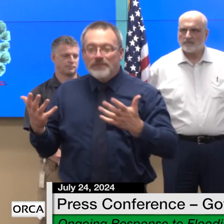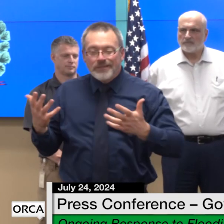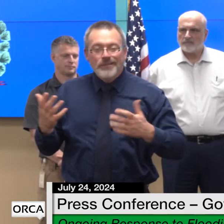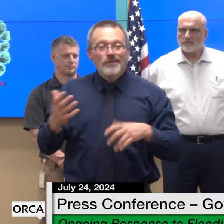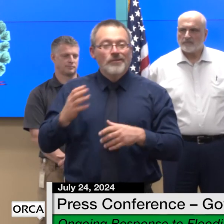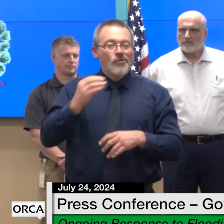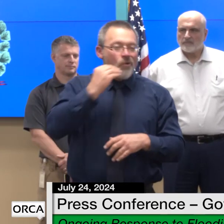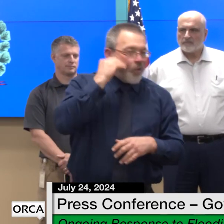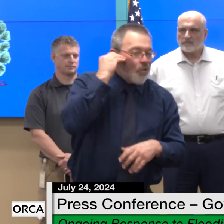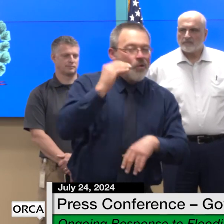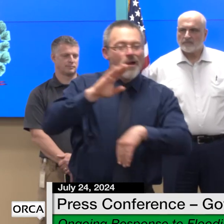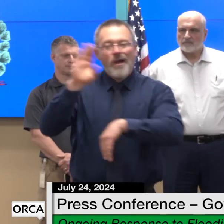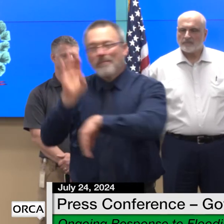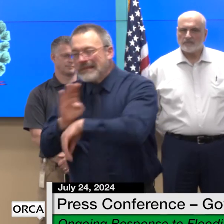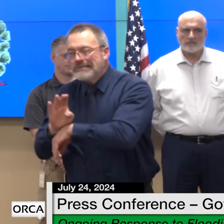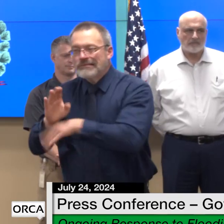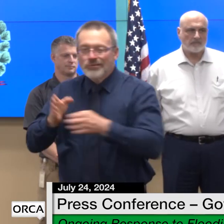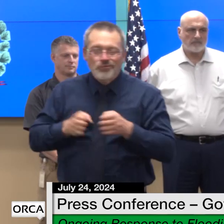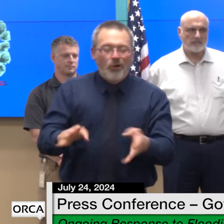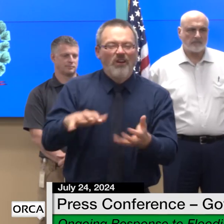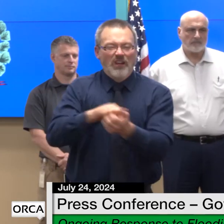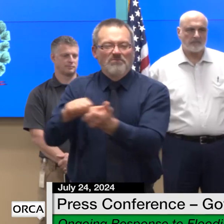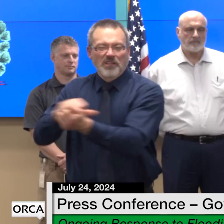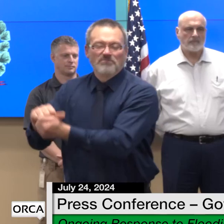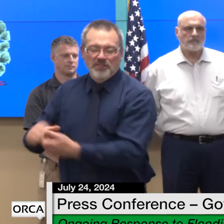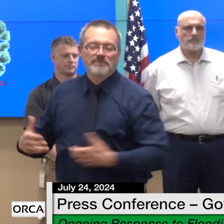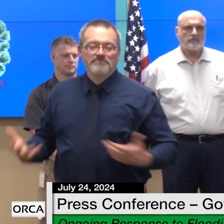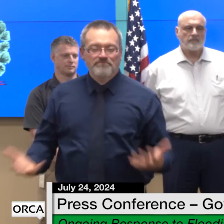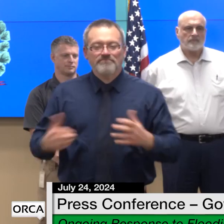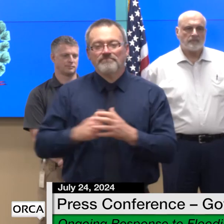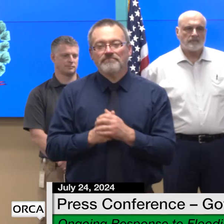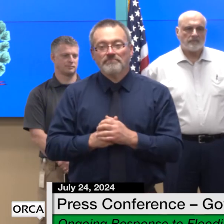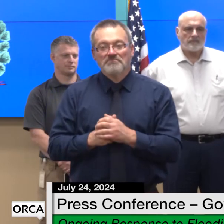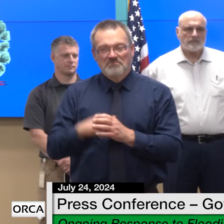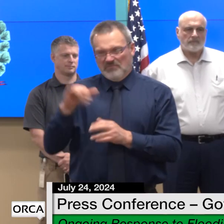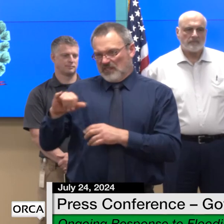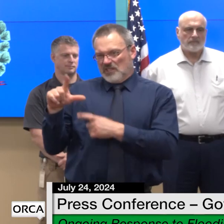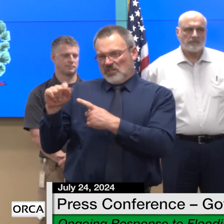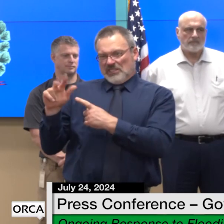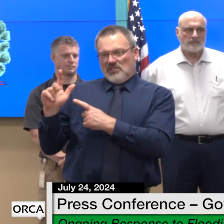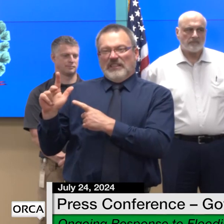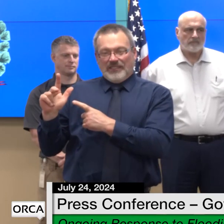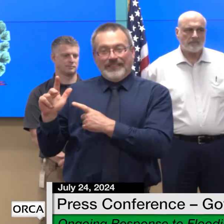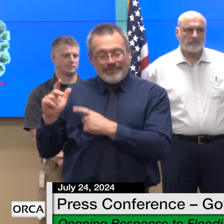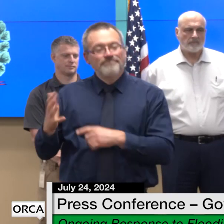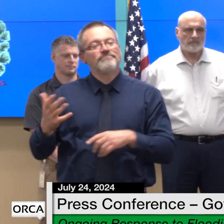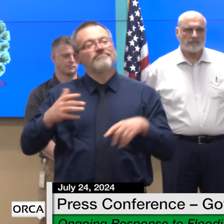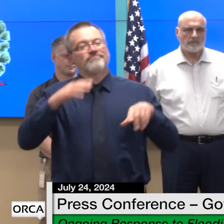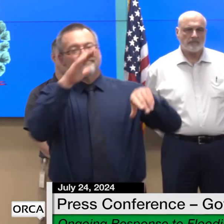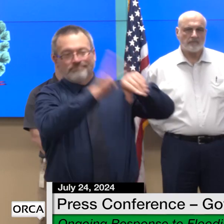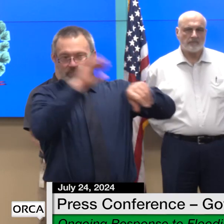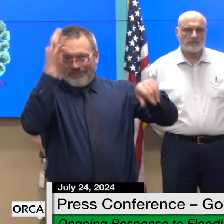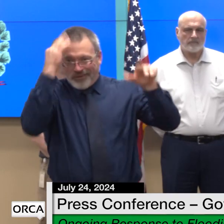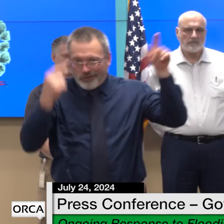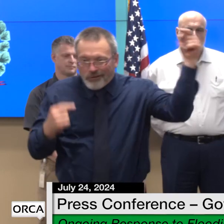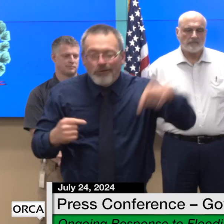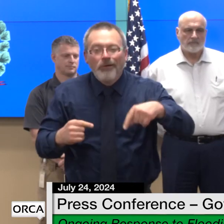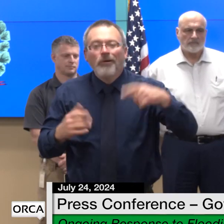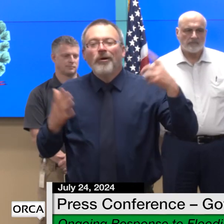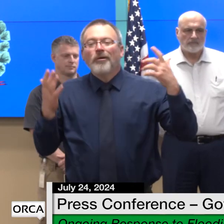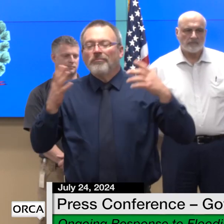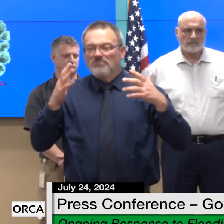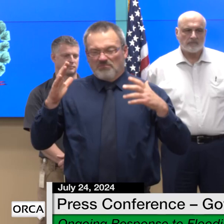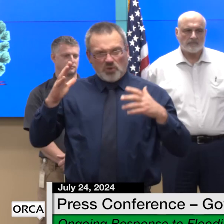infrastructure. As you might remember, last year's response from the federal government was both unprecedented and